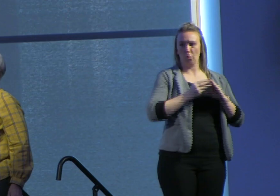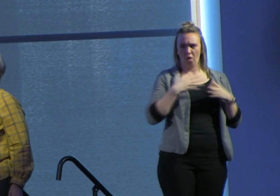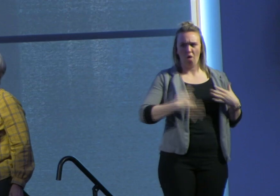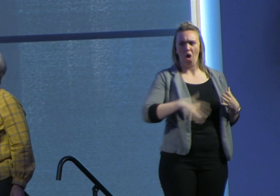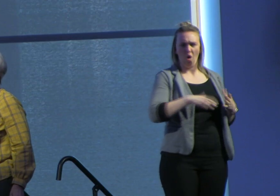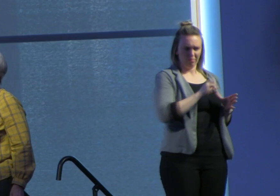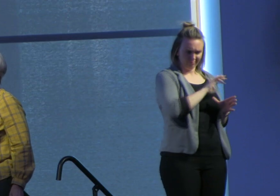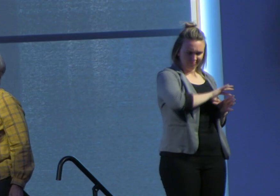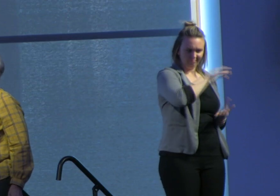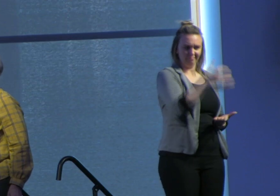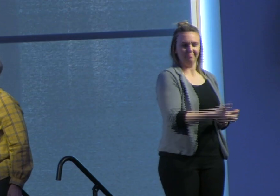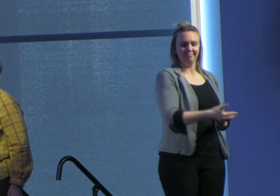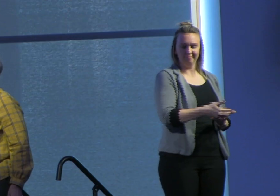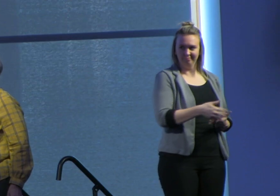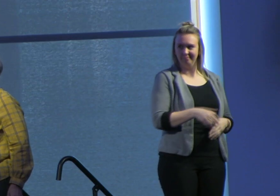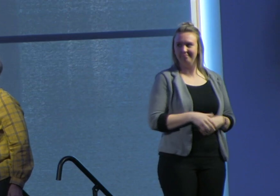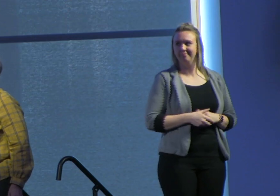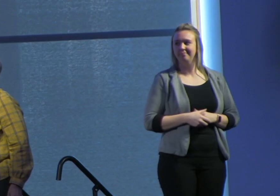of them.